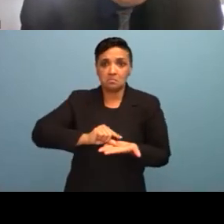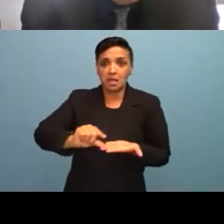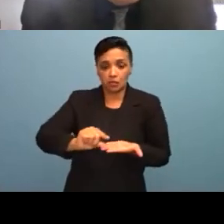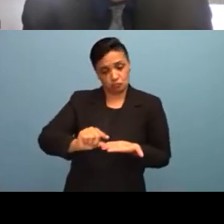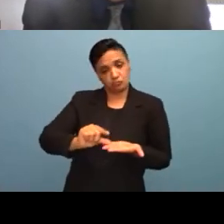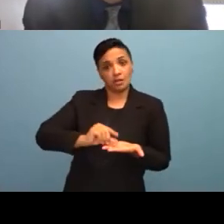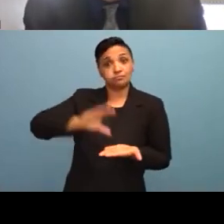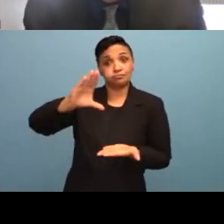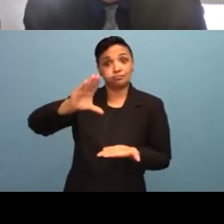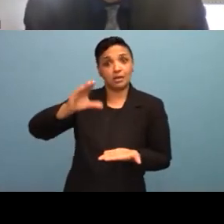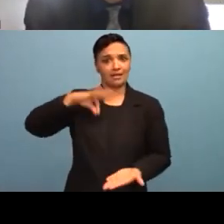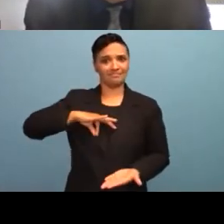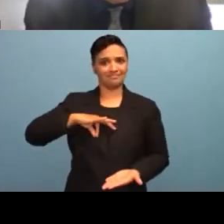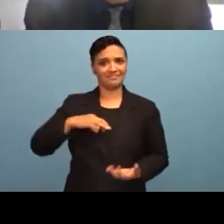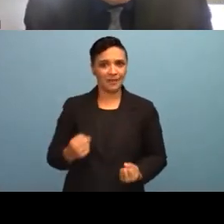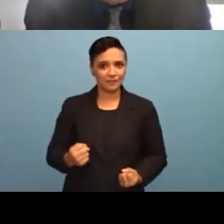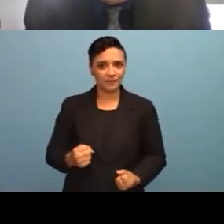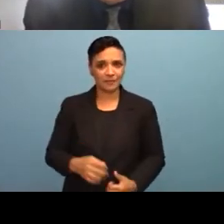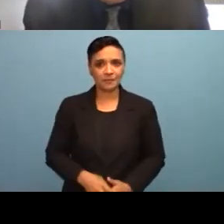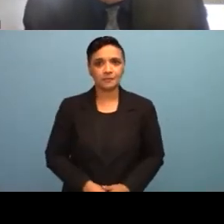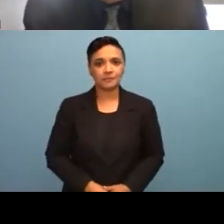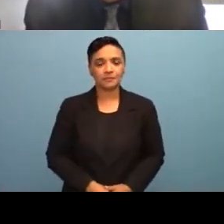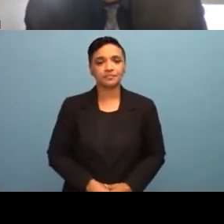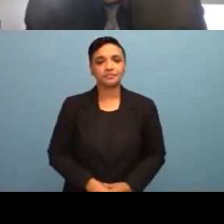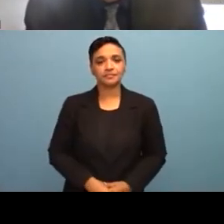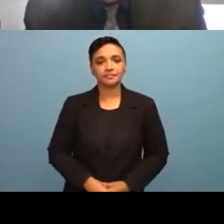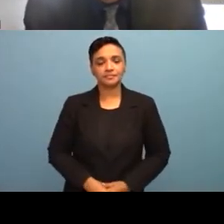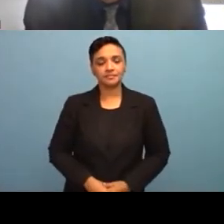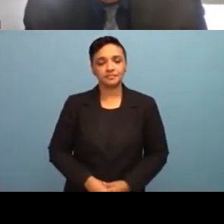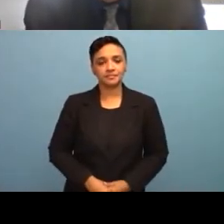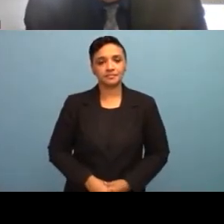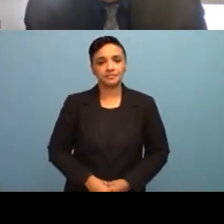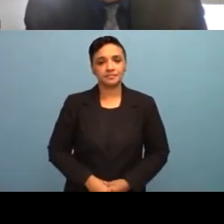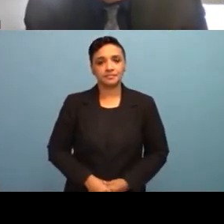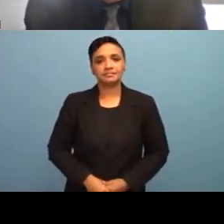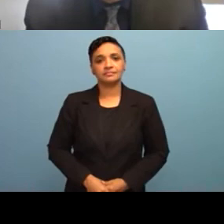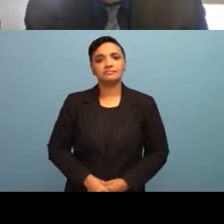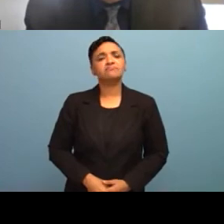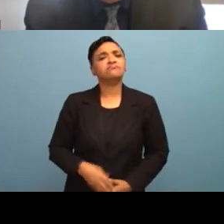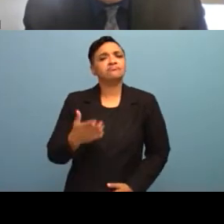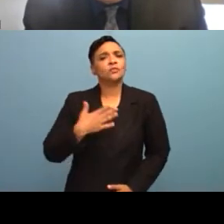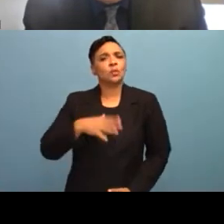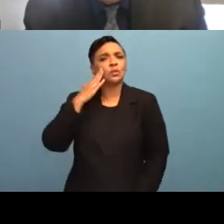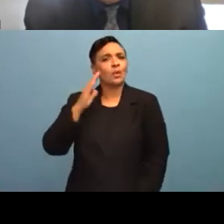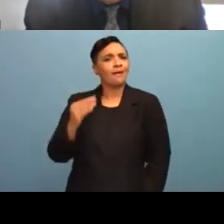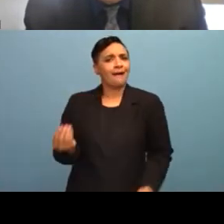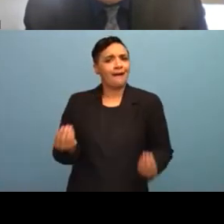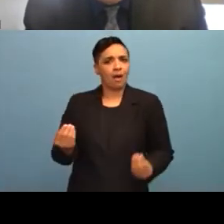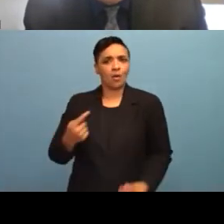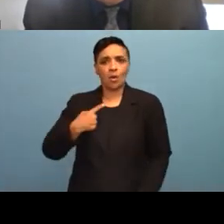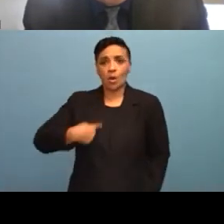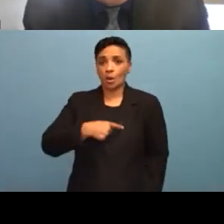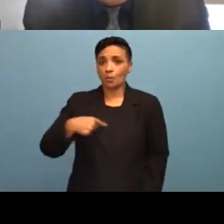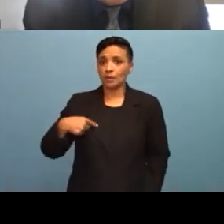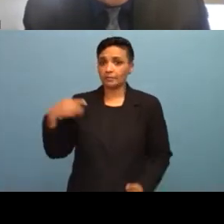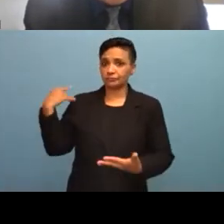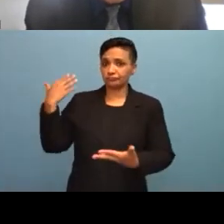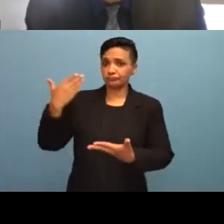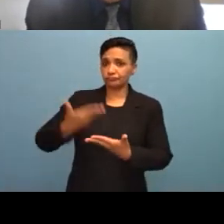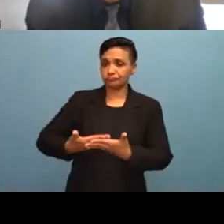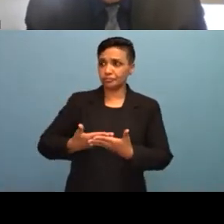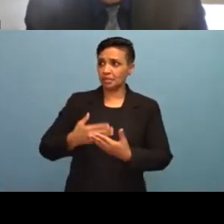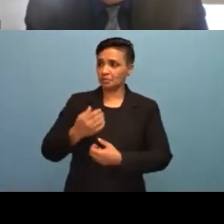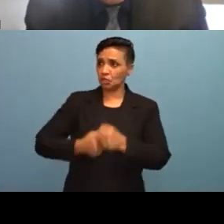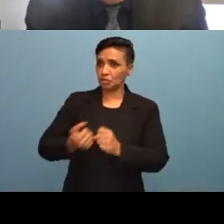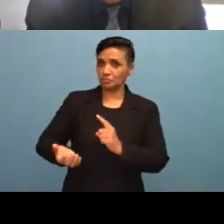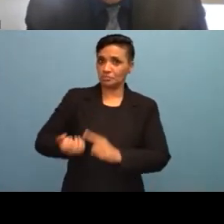high. Yeah, so I'm going to come back to why these commitments haven't happened over the years to Verna momentarily. But Priya,